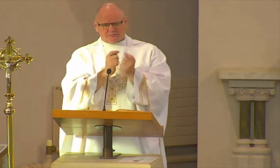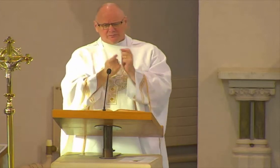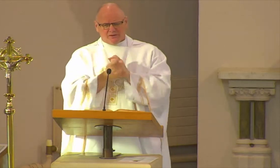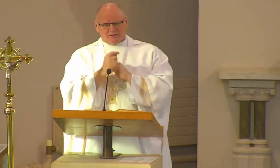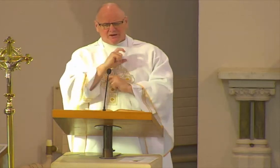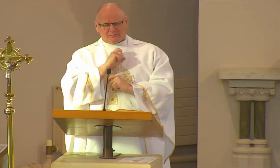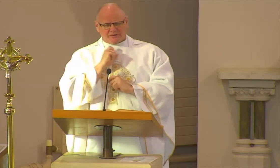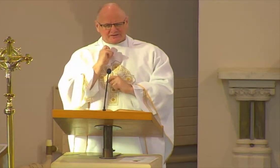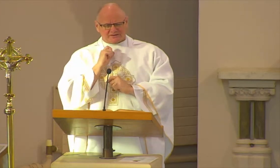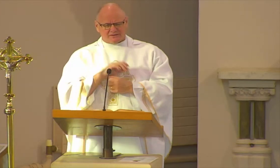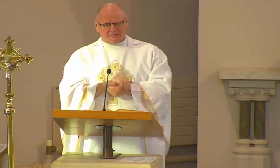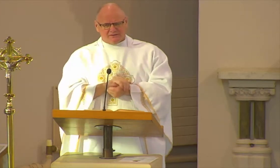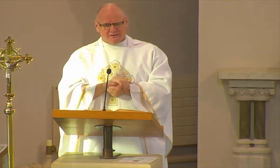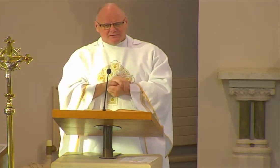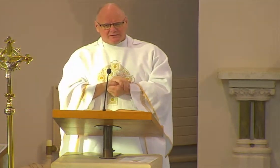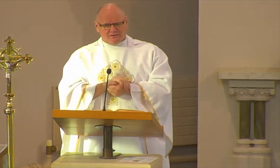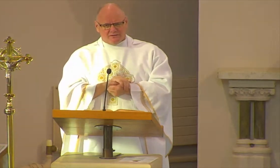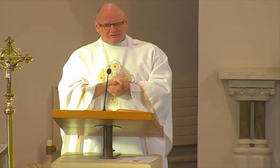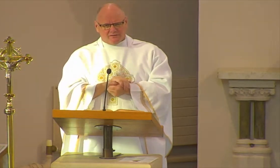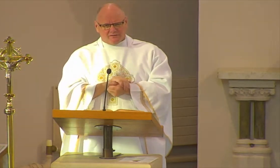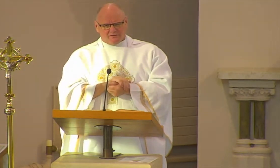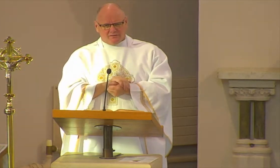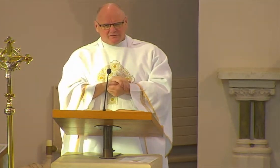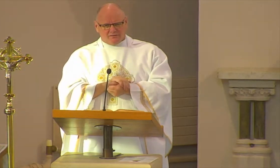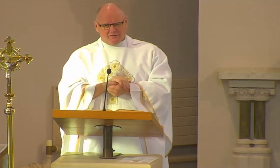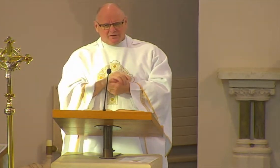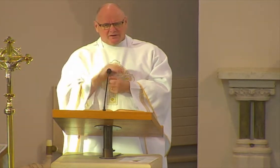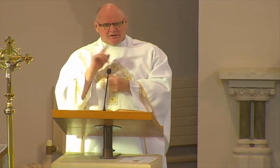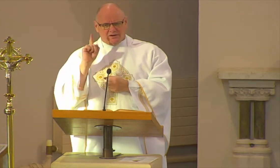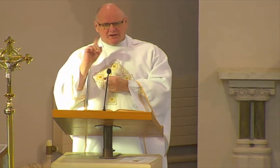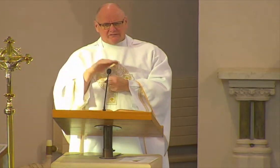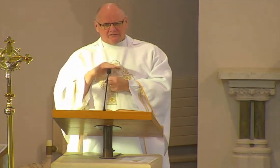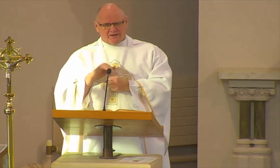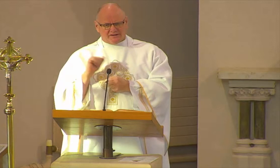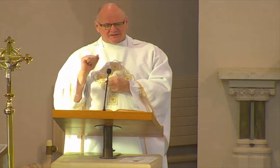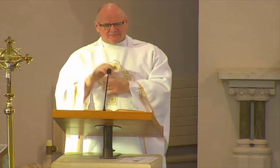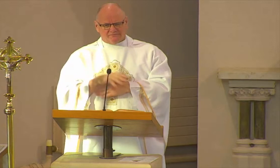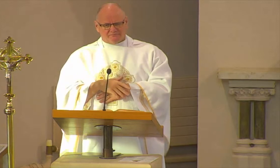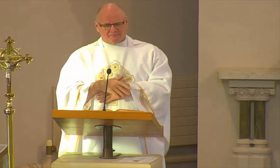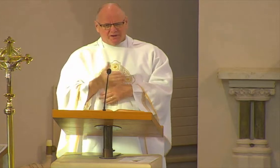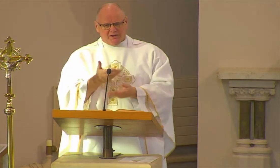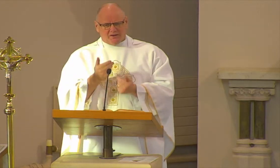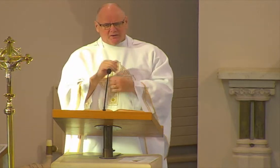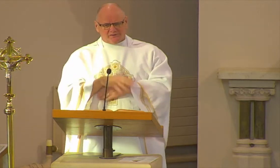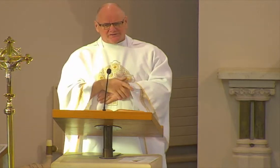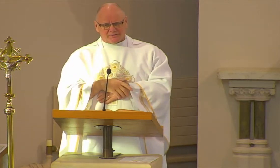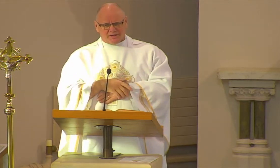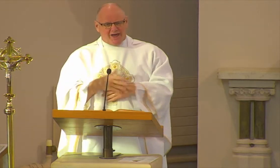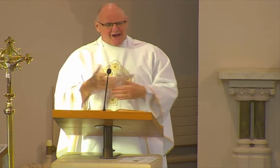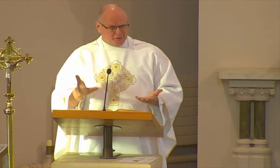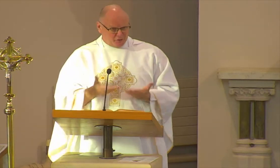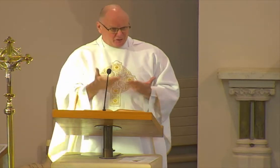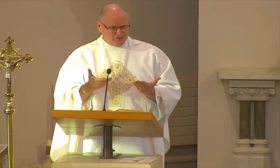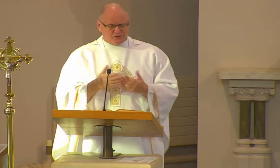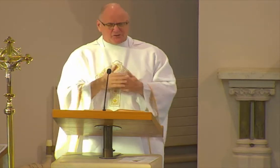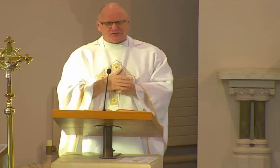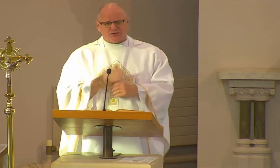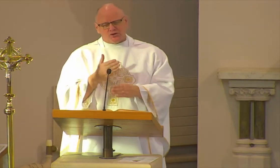a priest. He invites He calls and encourages us to do